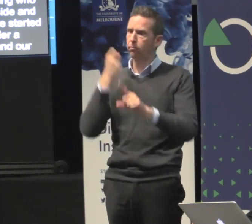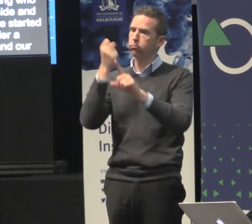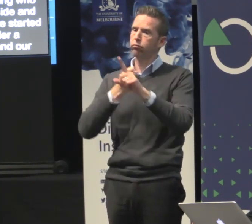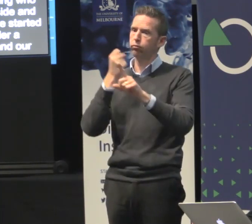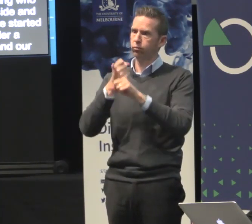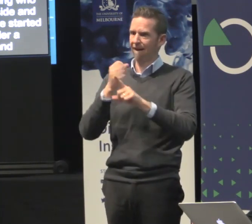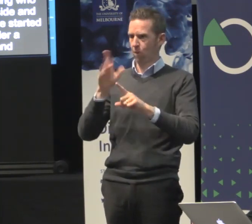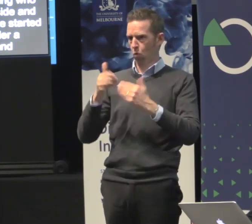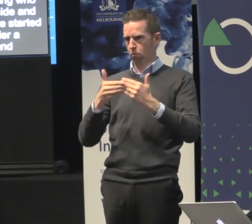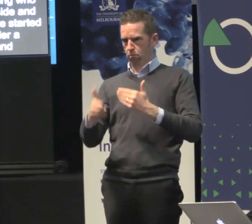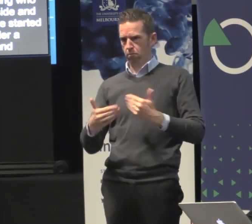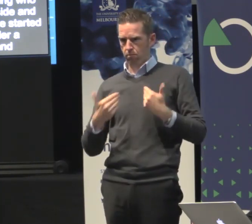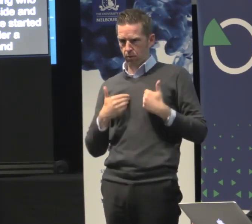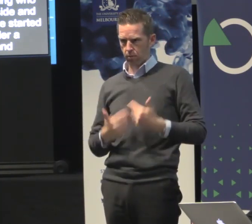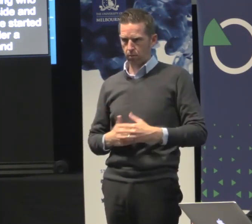voluntary scheme.